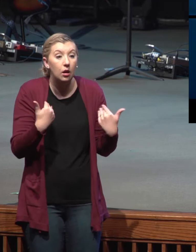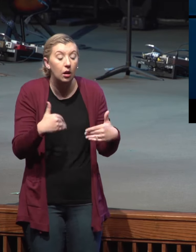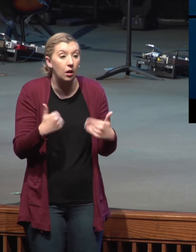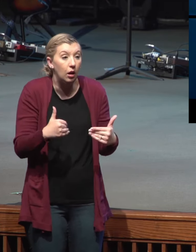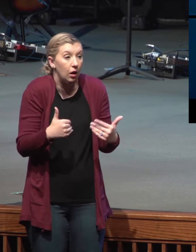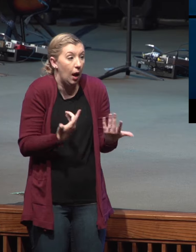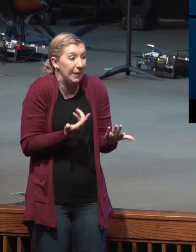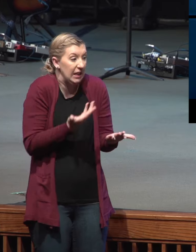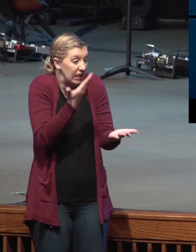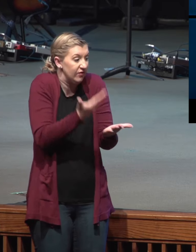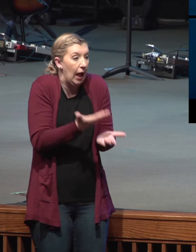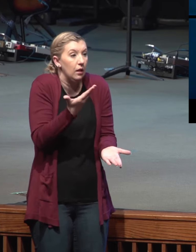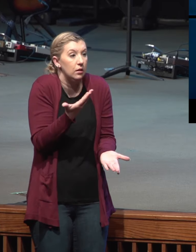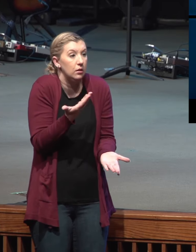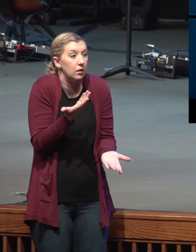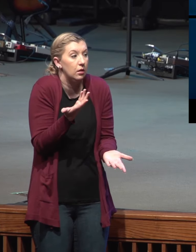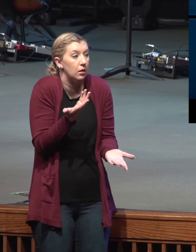warranted.